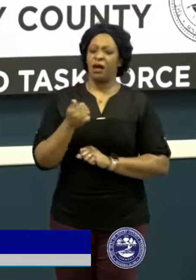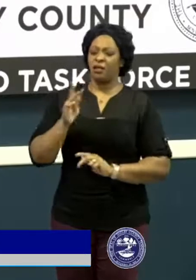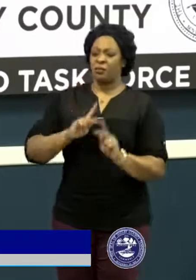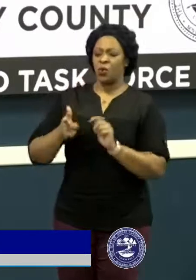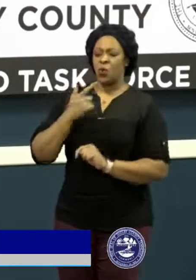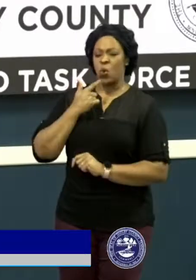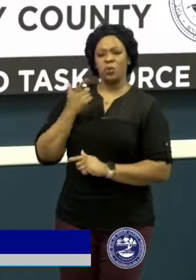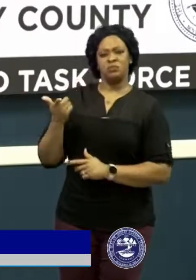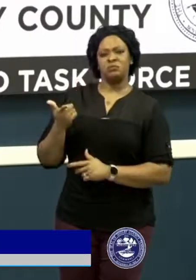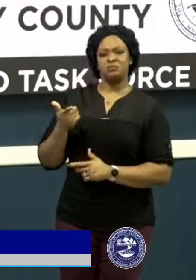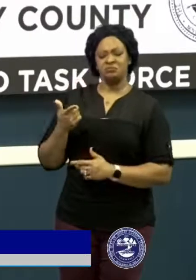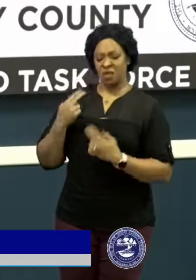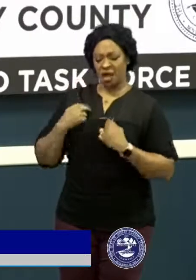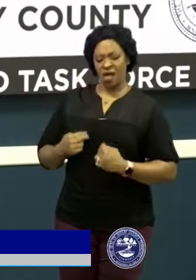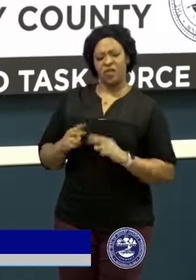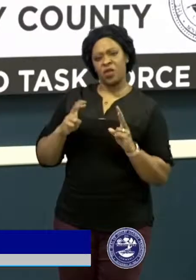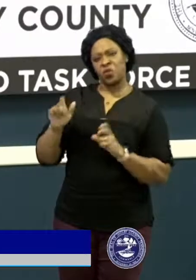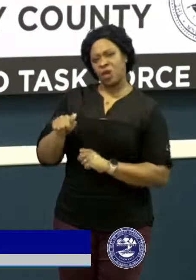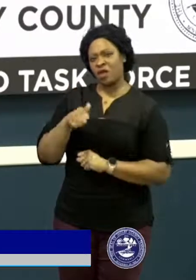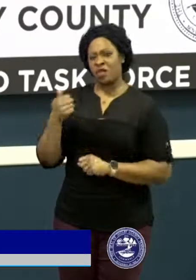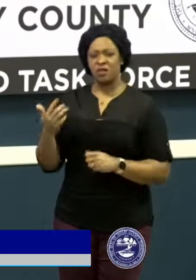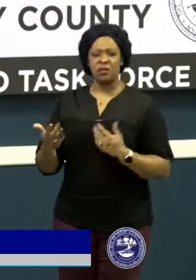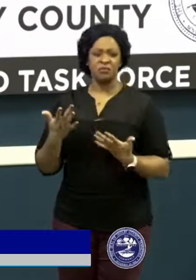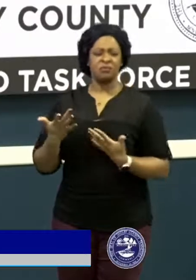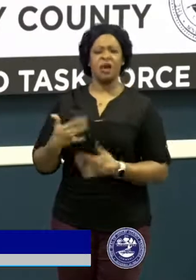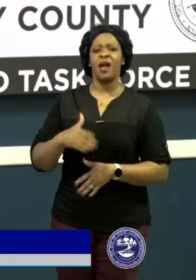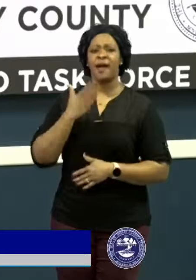people who present for something else, whether it's their